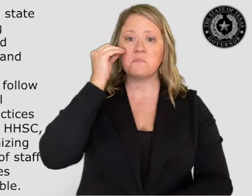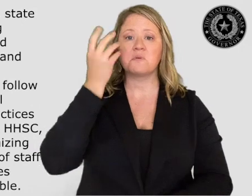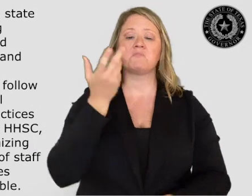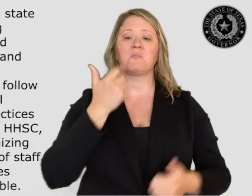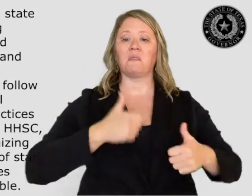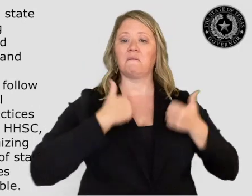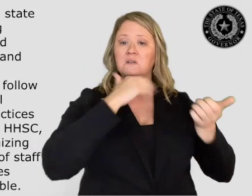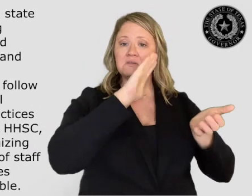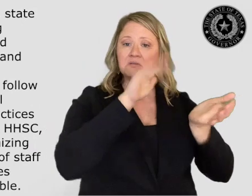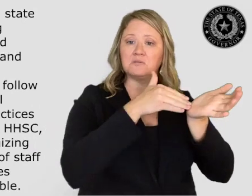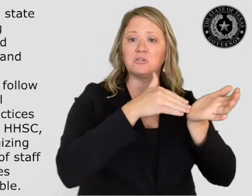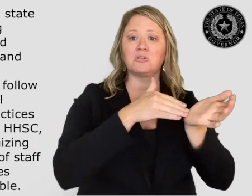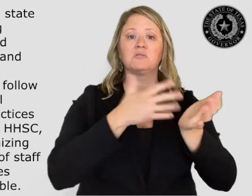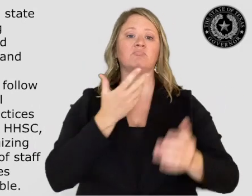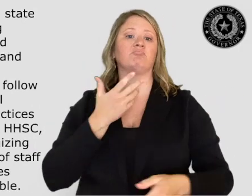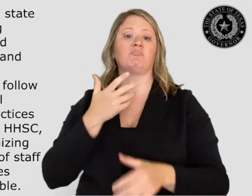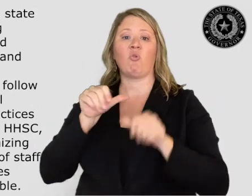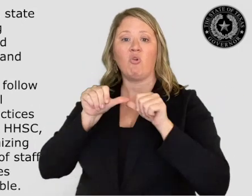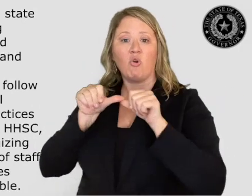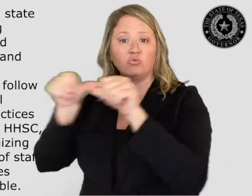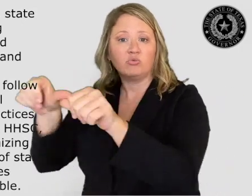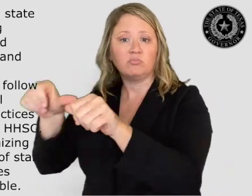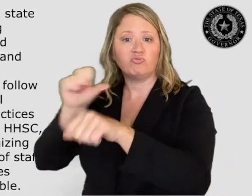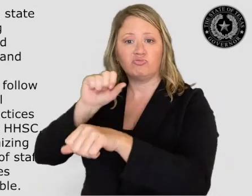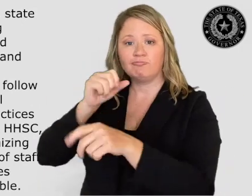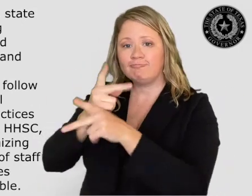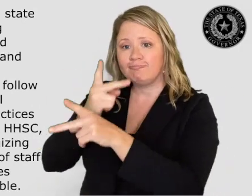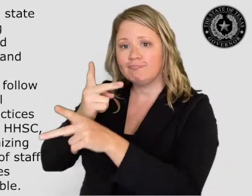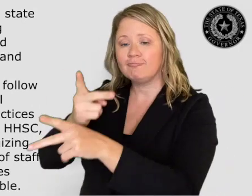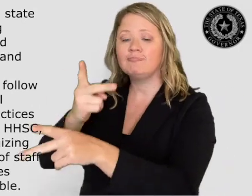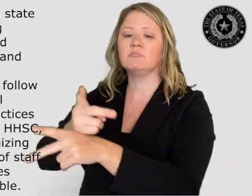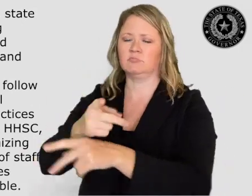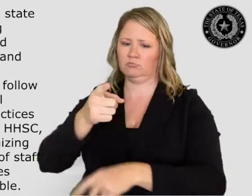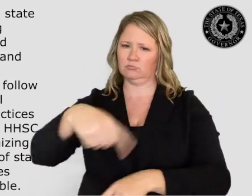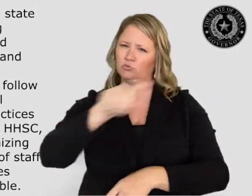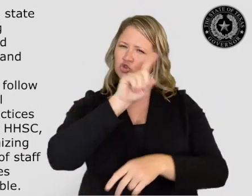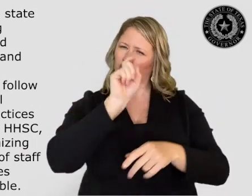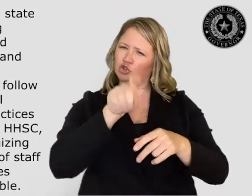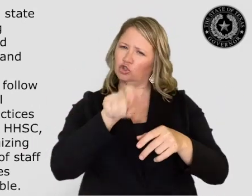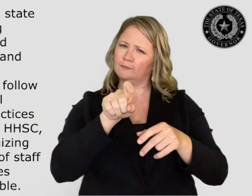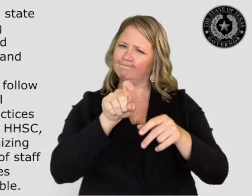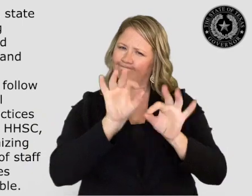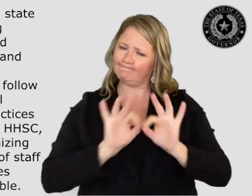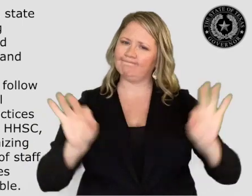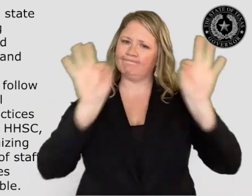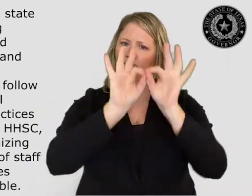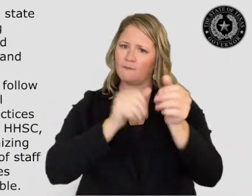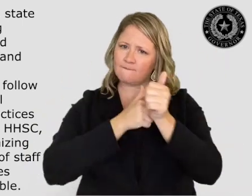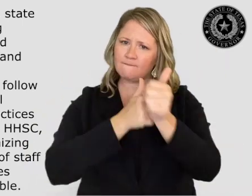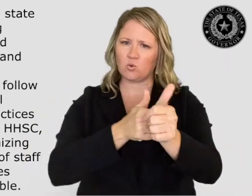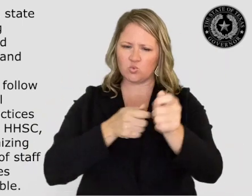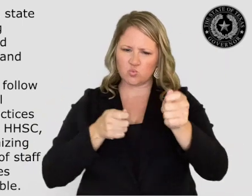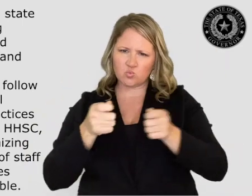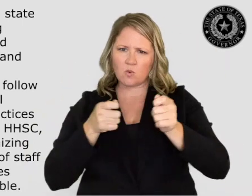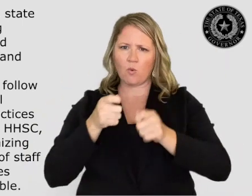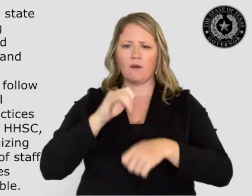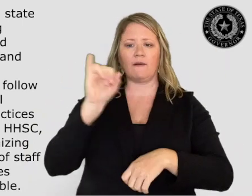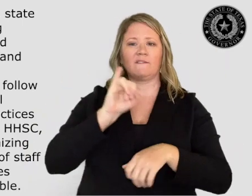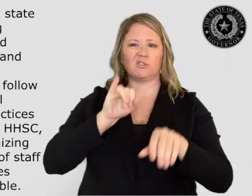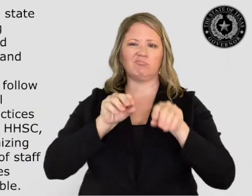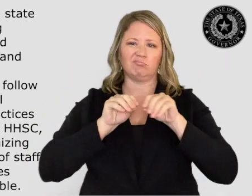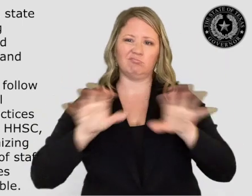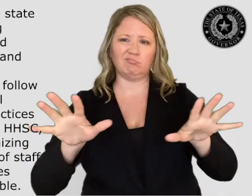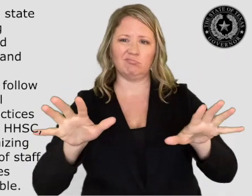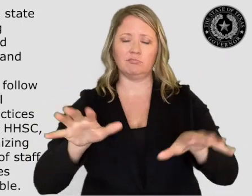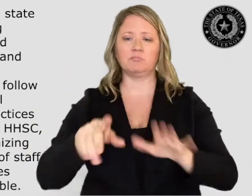Nursing homes, state-supported living centers, assisted living facilities, and long-term care facilities should follow